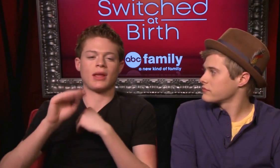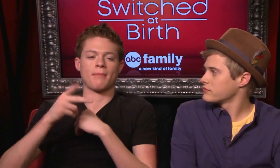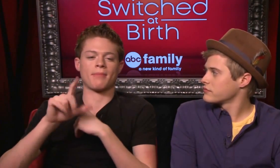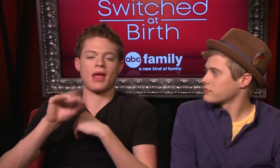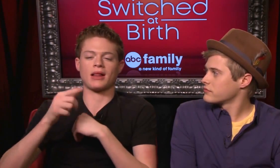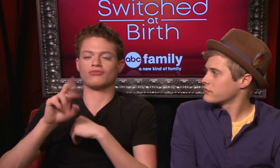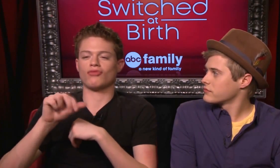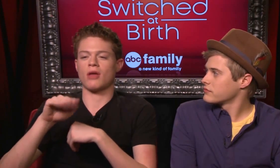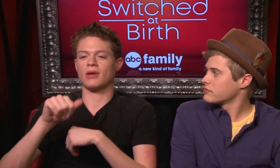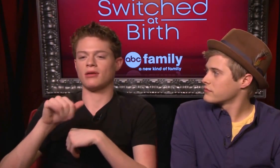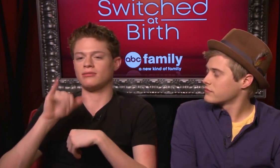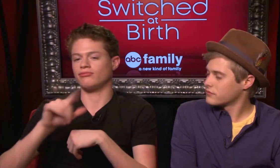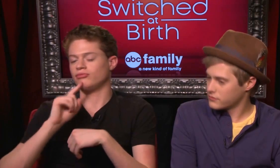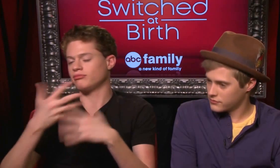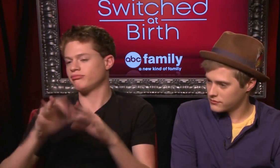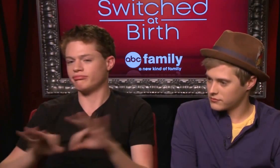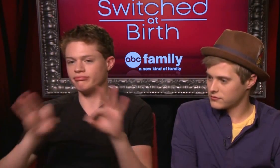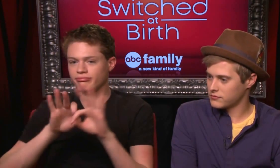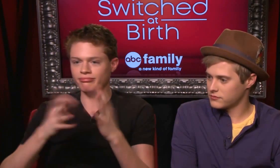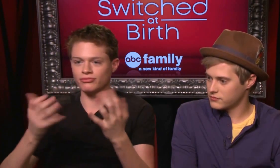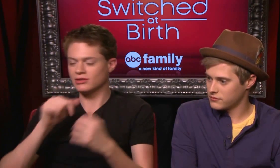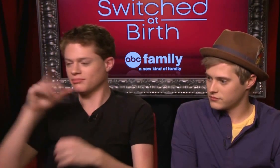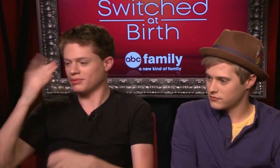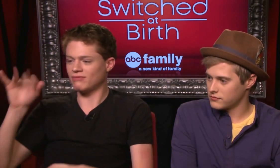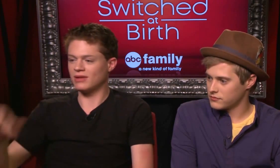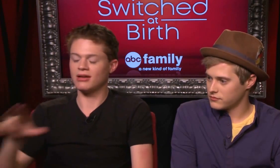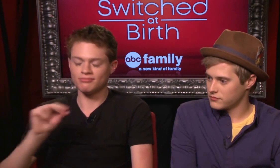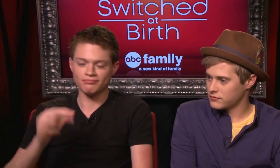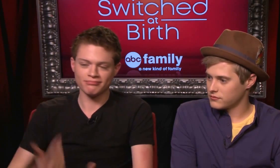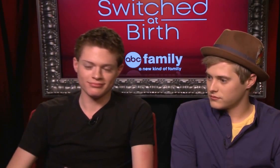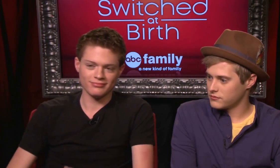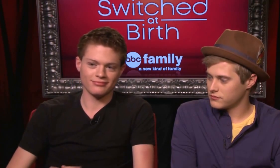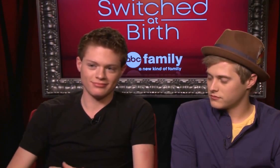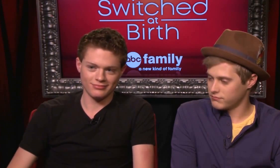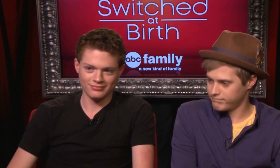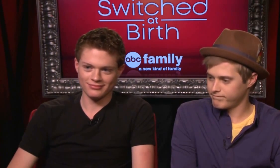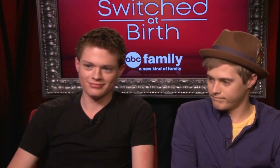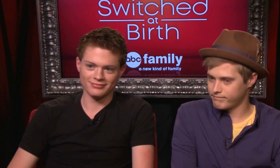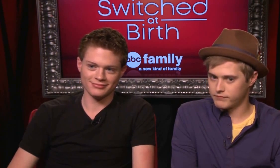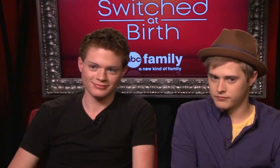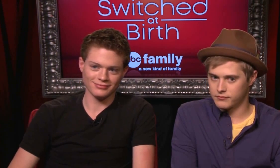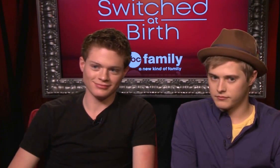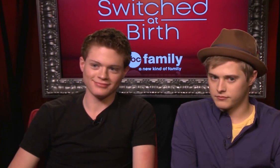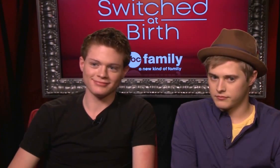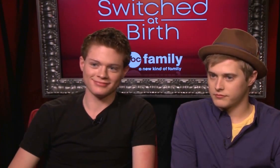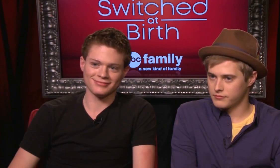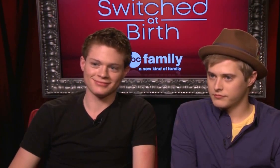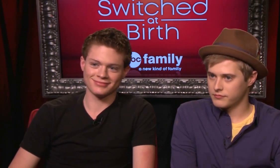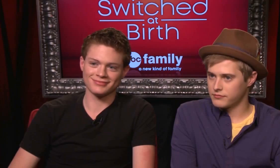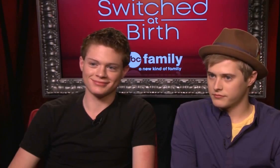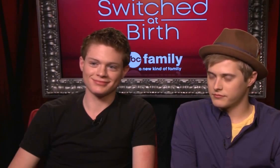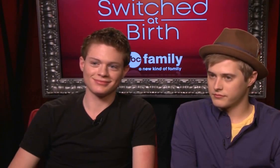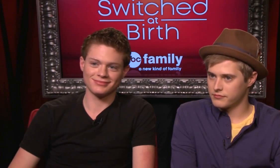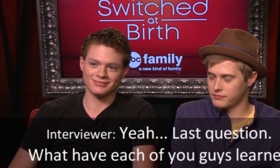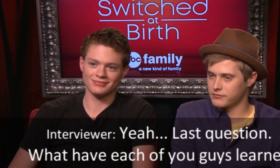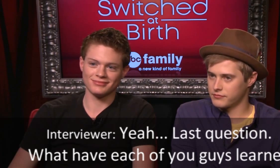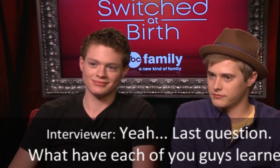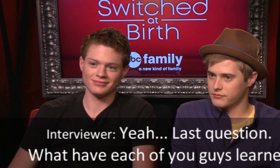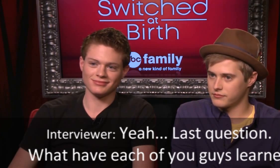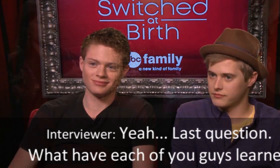have love, and anytime there's love involved, there's compelling drama. It's not just the oppositions that are interesting. Last